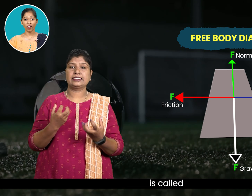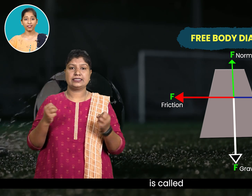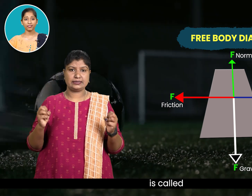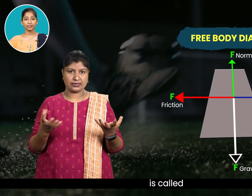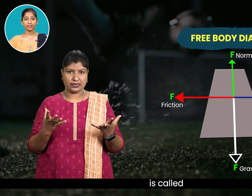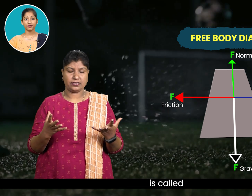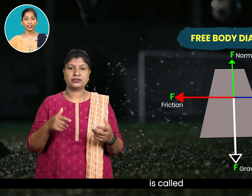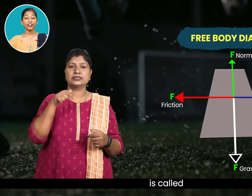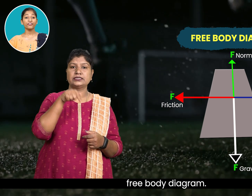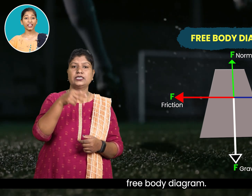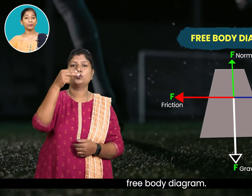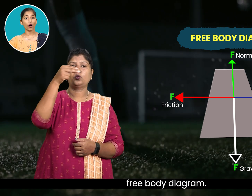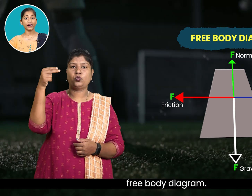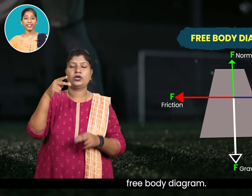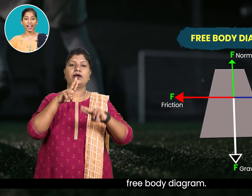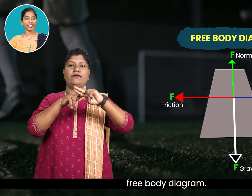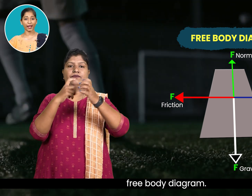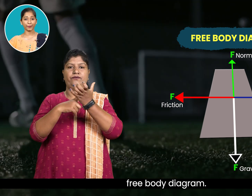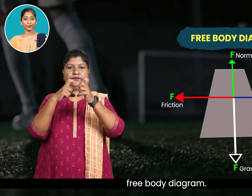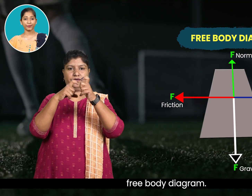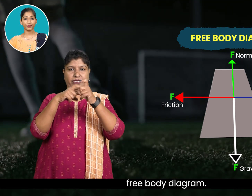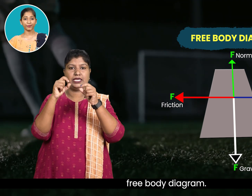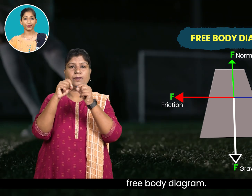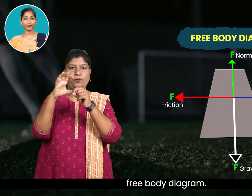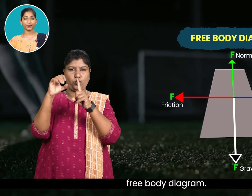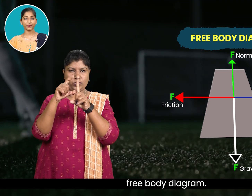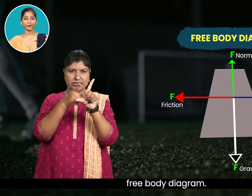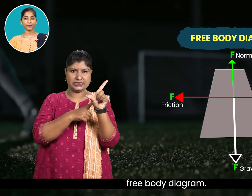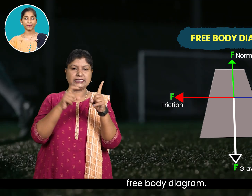is called free body diagram.